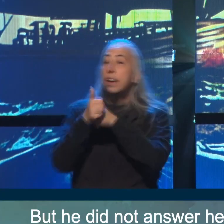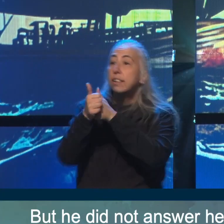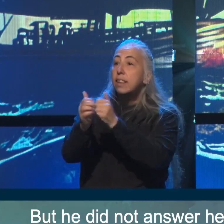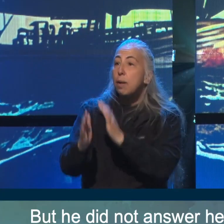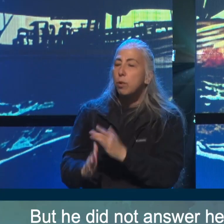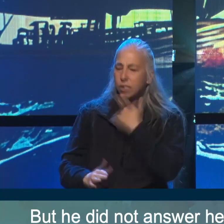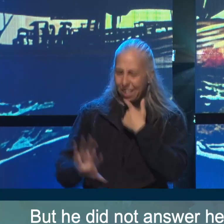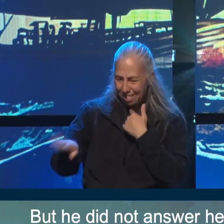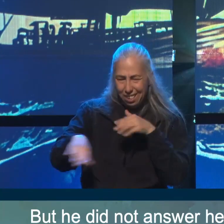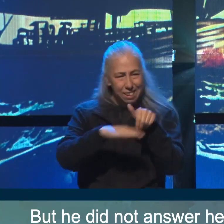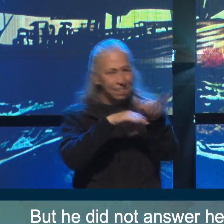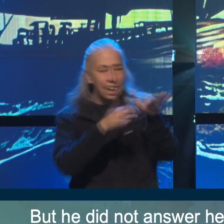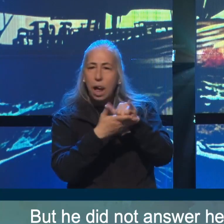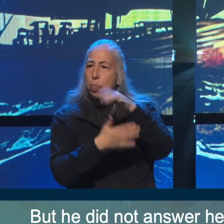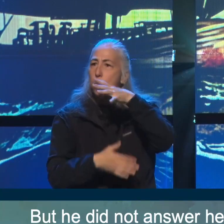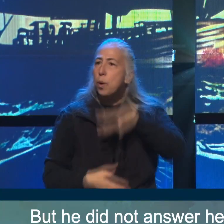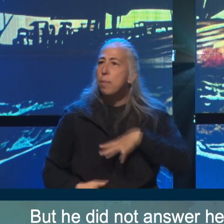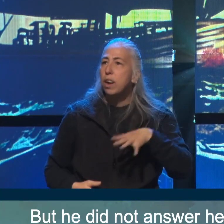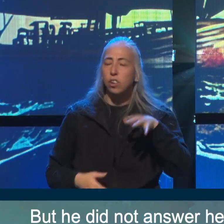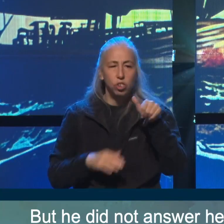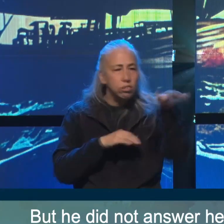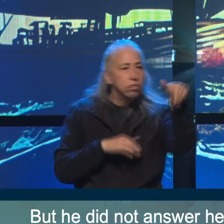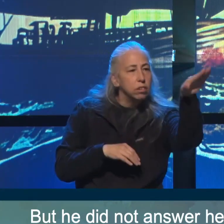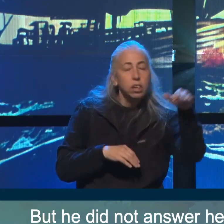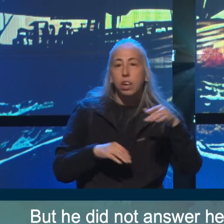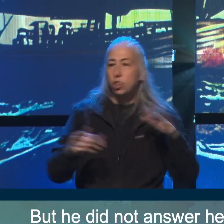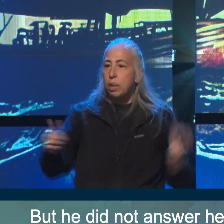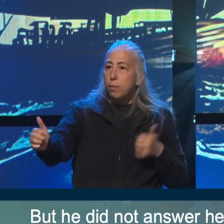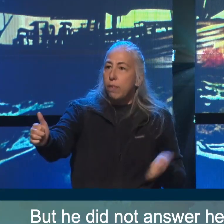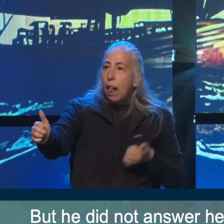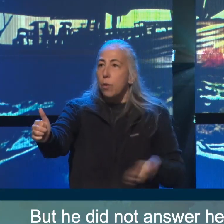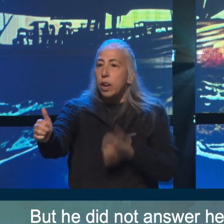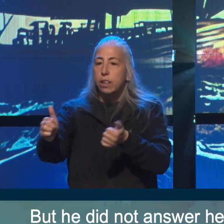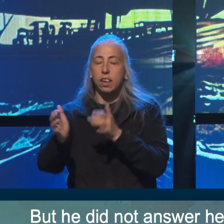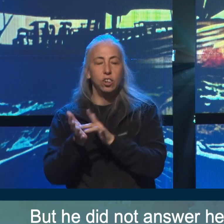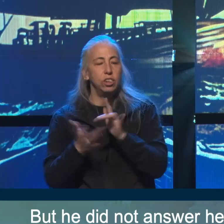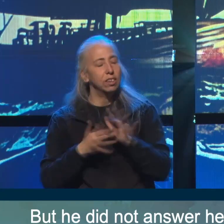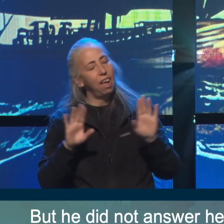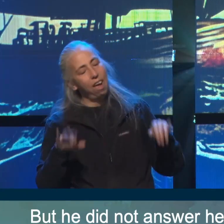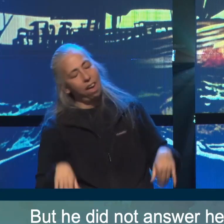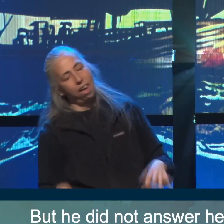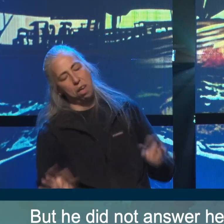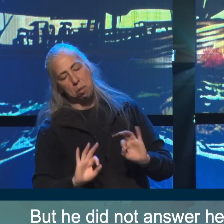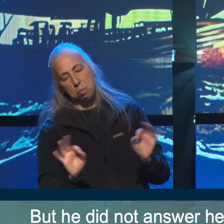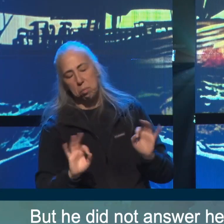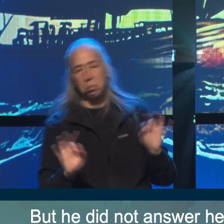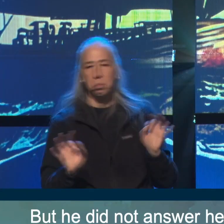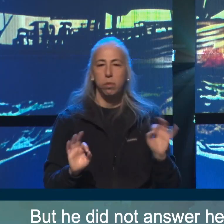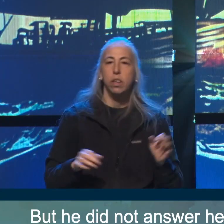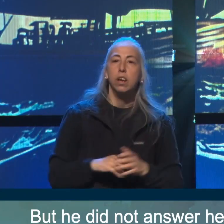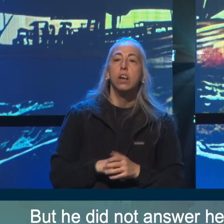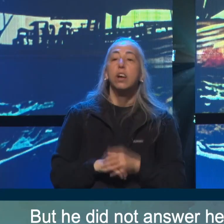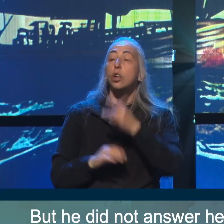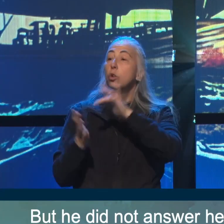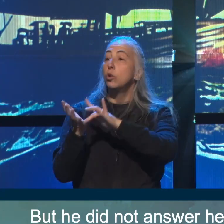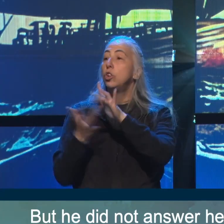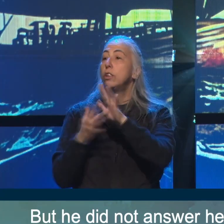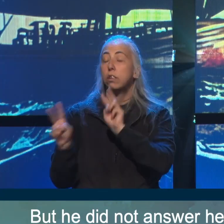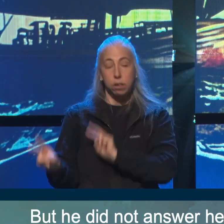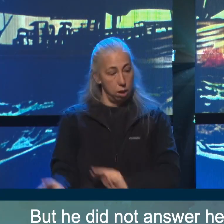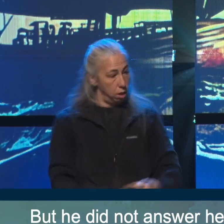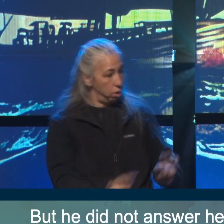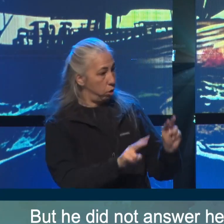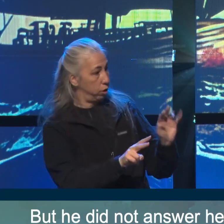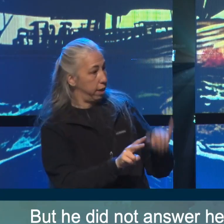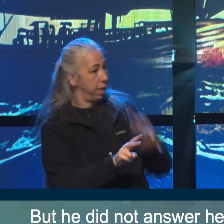her away. She just keeps shouting after us." And Jesus was like non-confrontational. And so he looks over at her and the disciples are